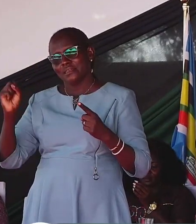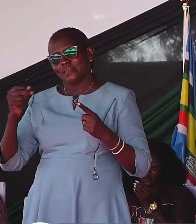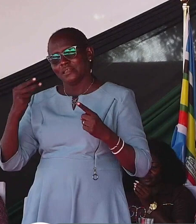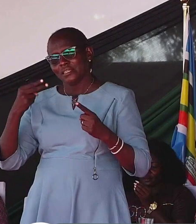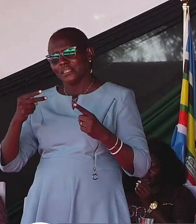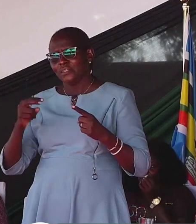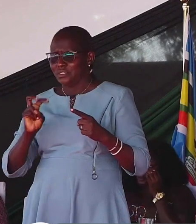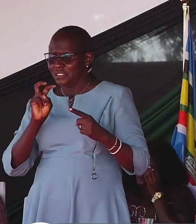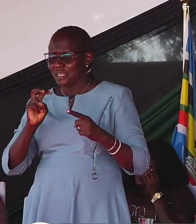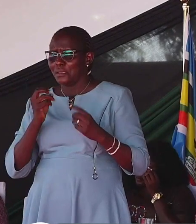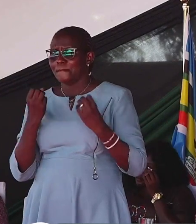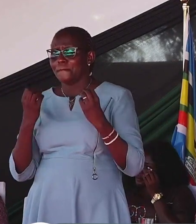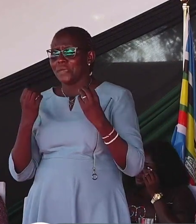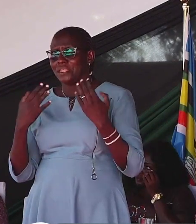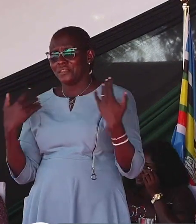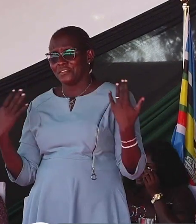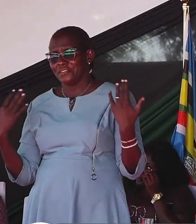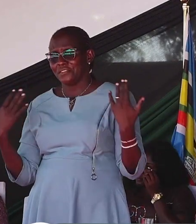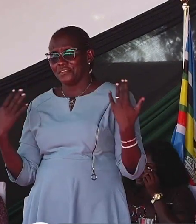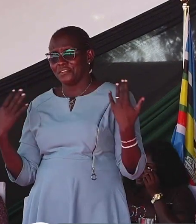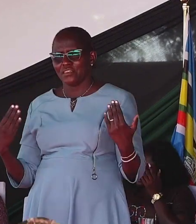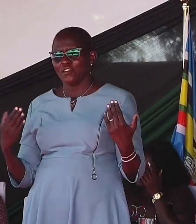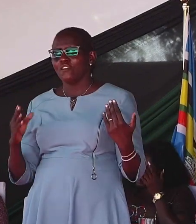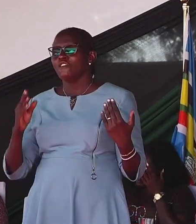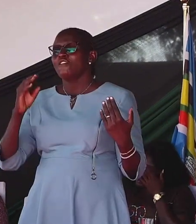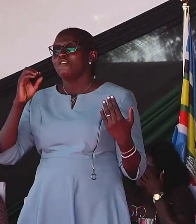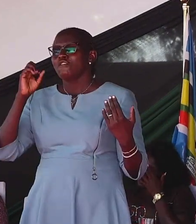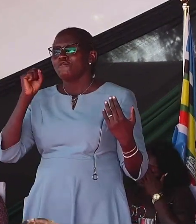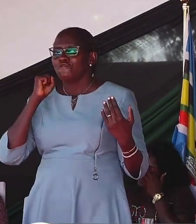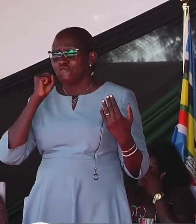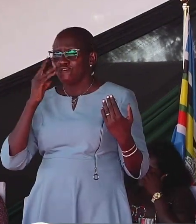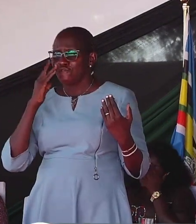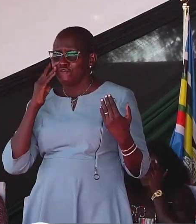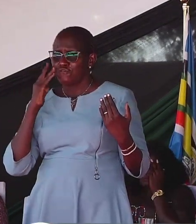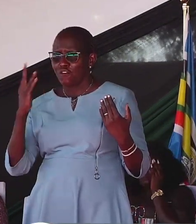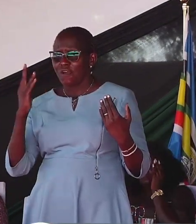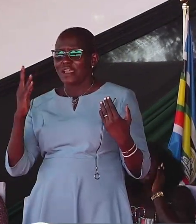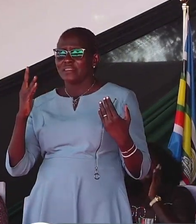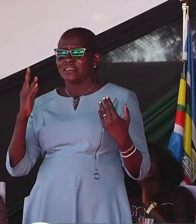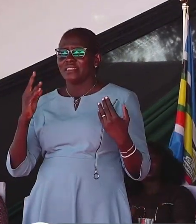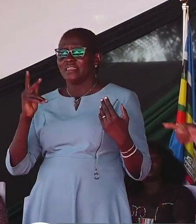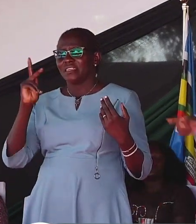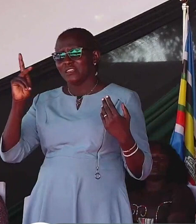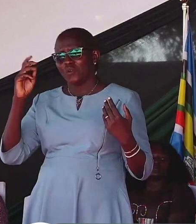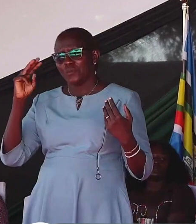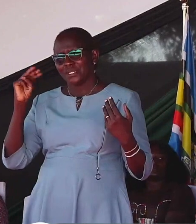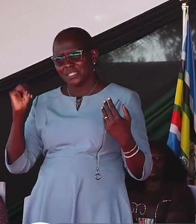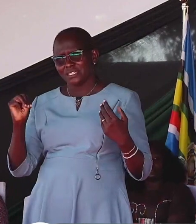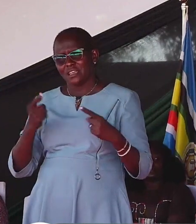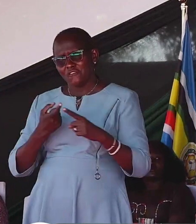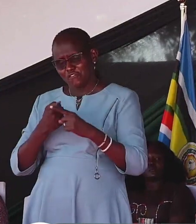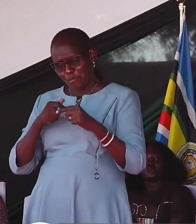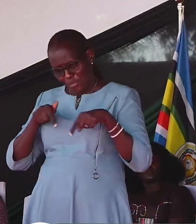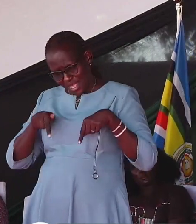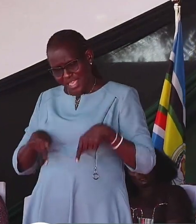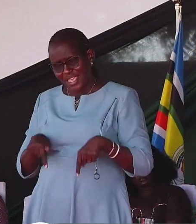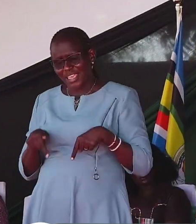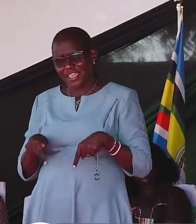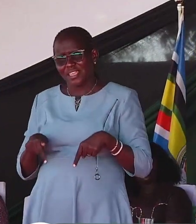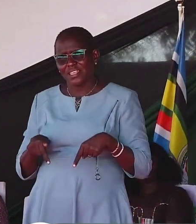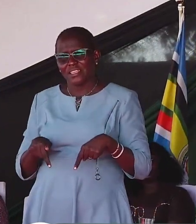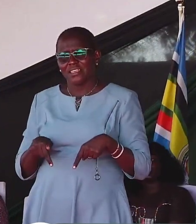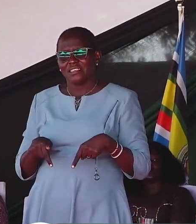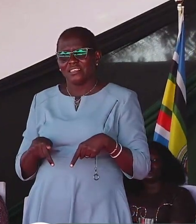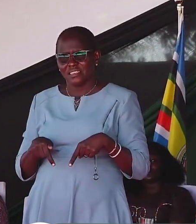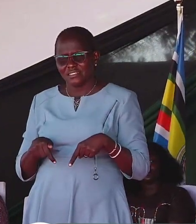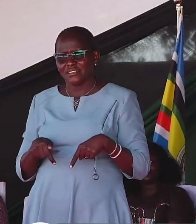things there. 450 kilometers away from this point. That's just a radius, not the entire